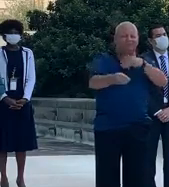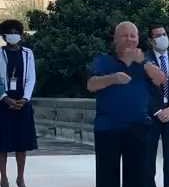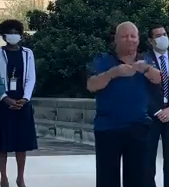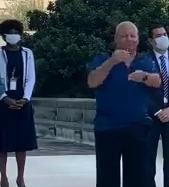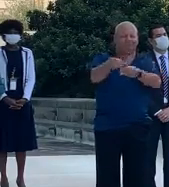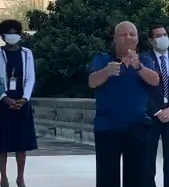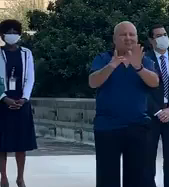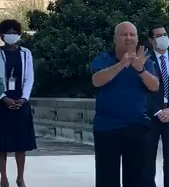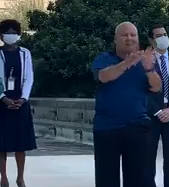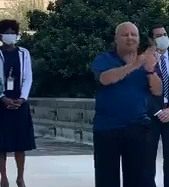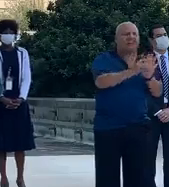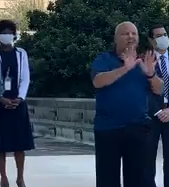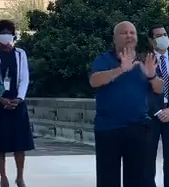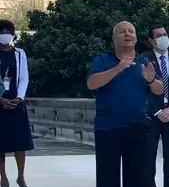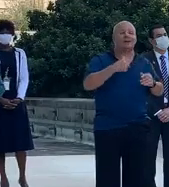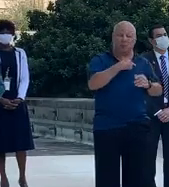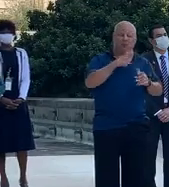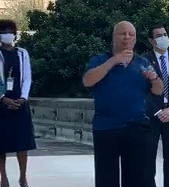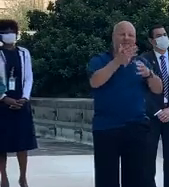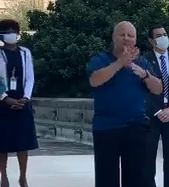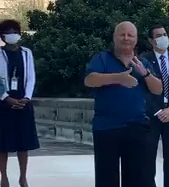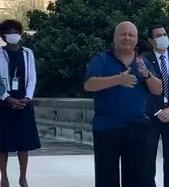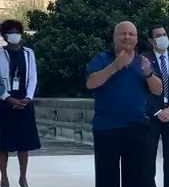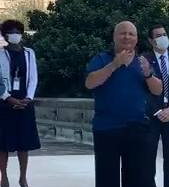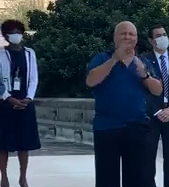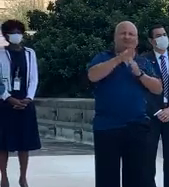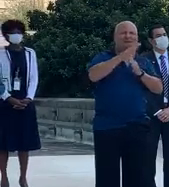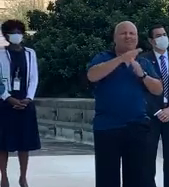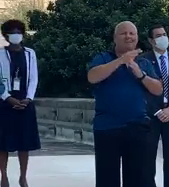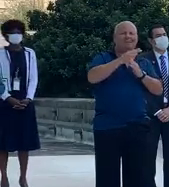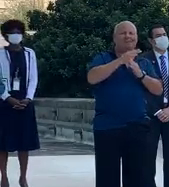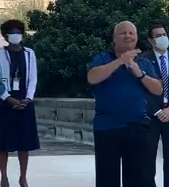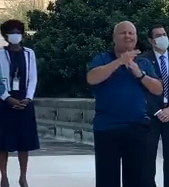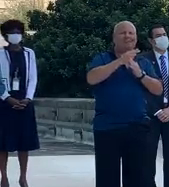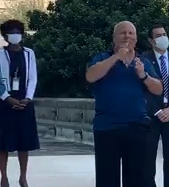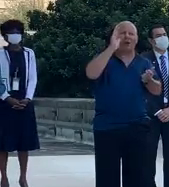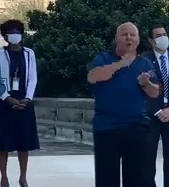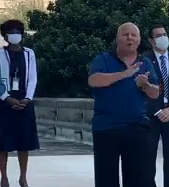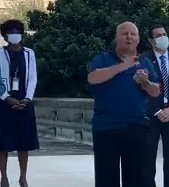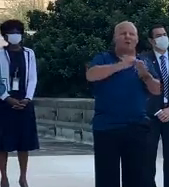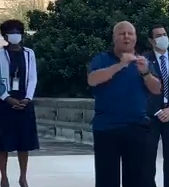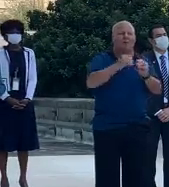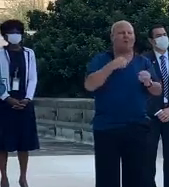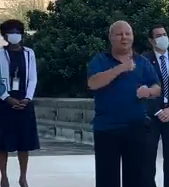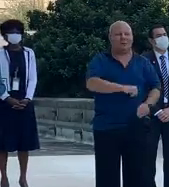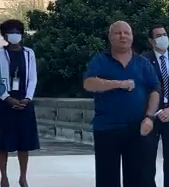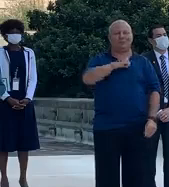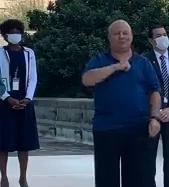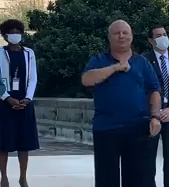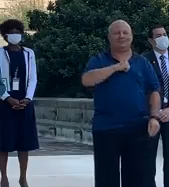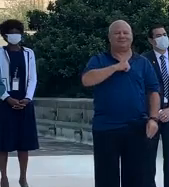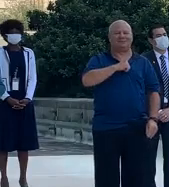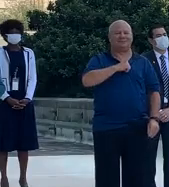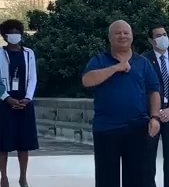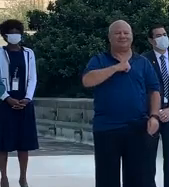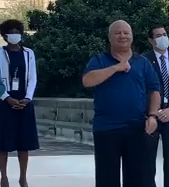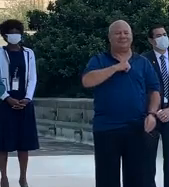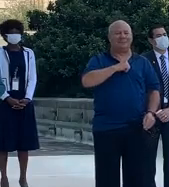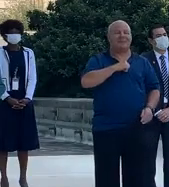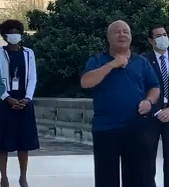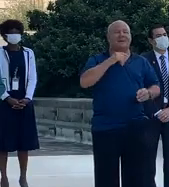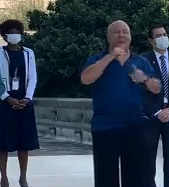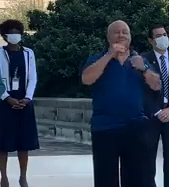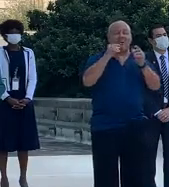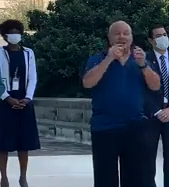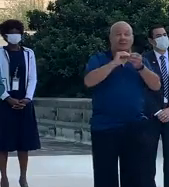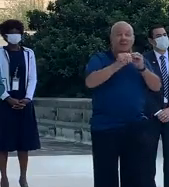that. As I mentioned, not only the mobile testing sites that we activated, but we went even deeper with